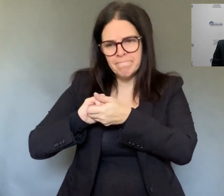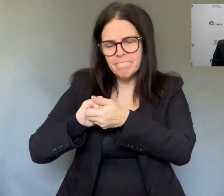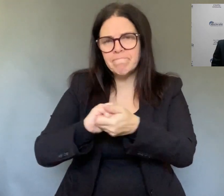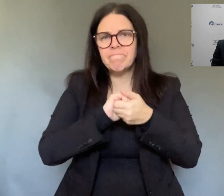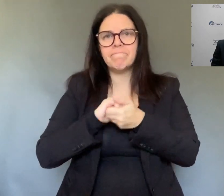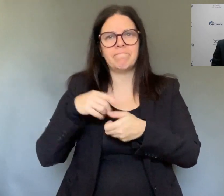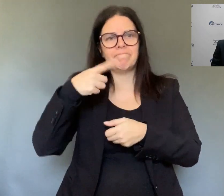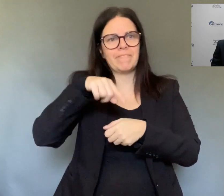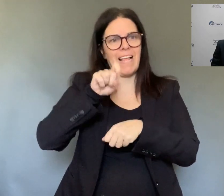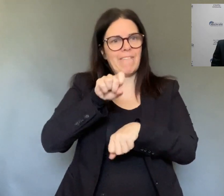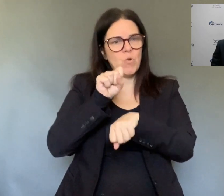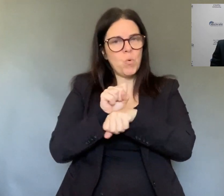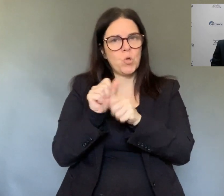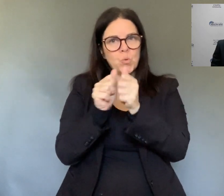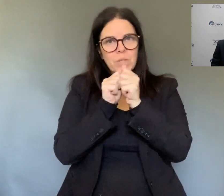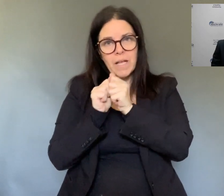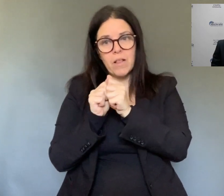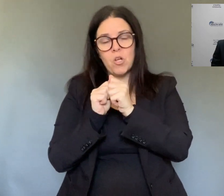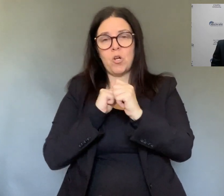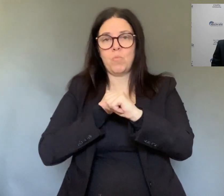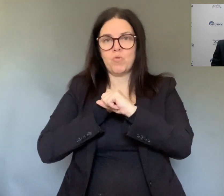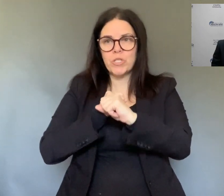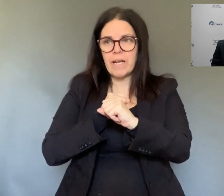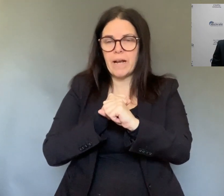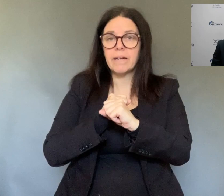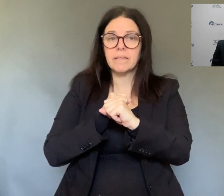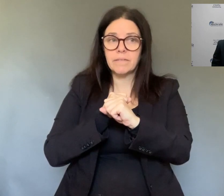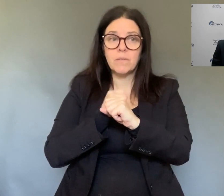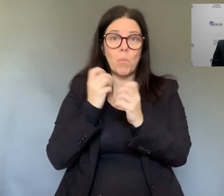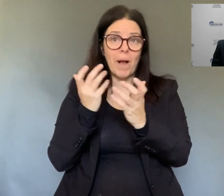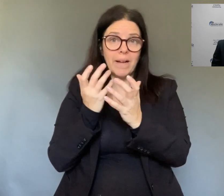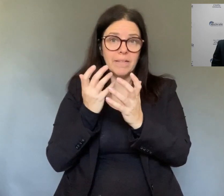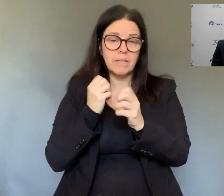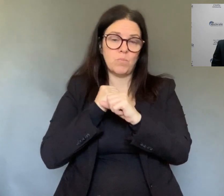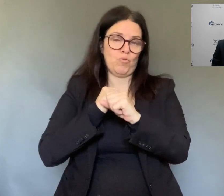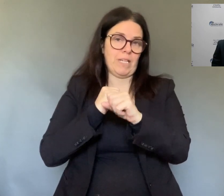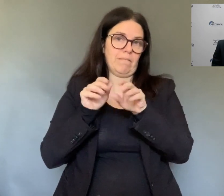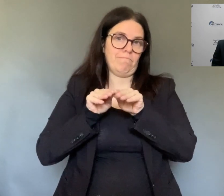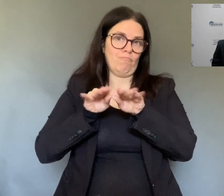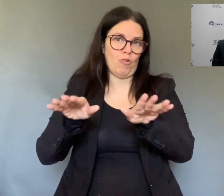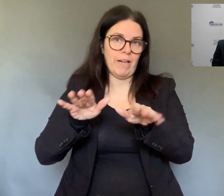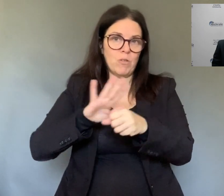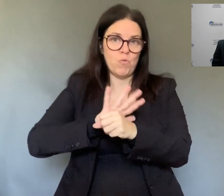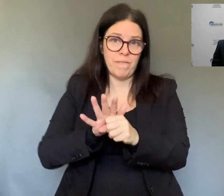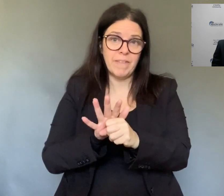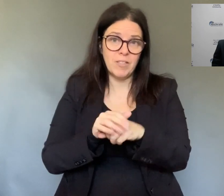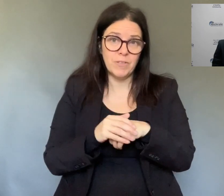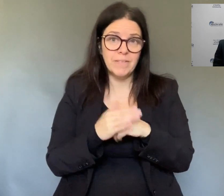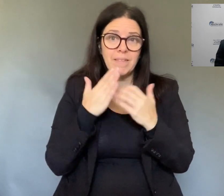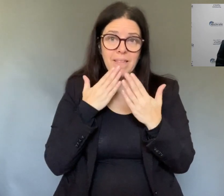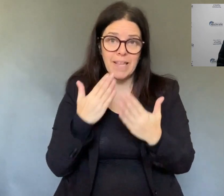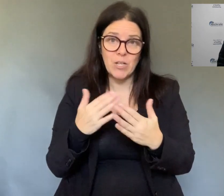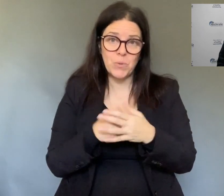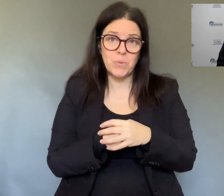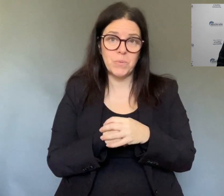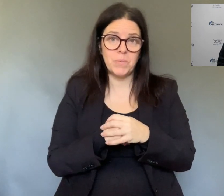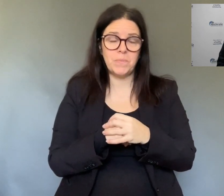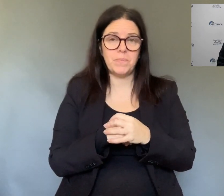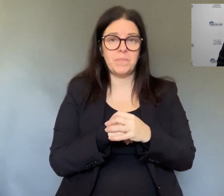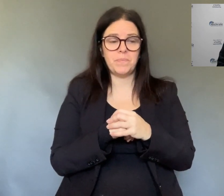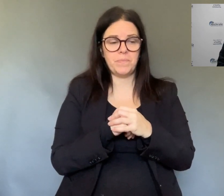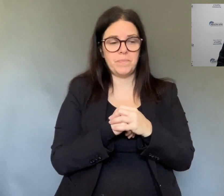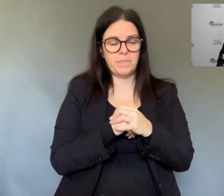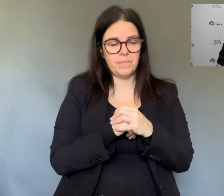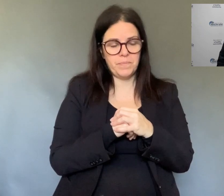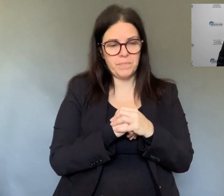to be working together to protect and limit the spread of COVID-19 in our community. Thank you.